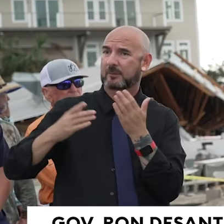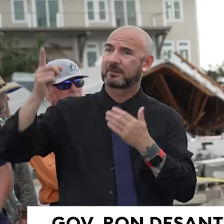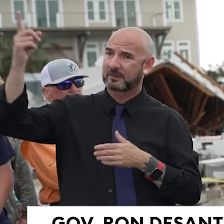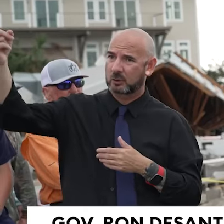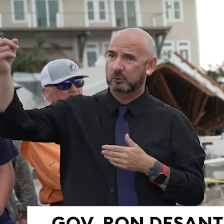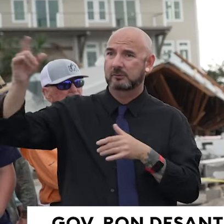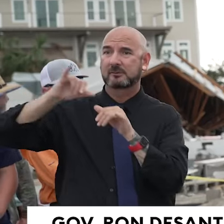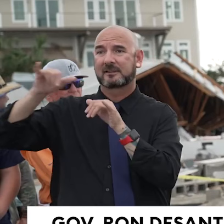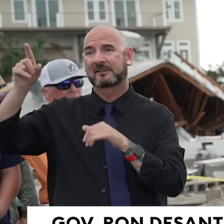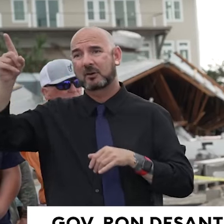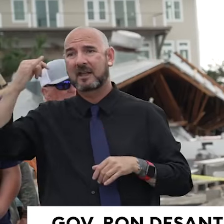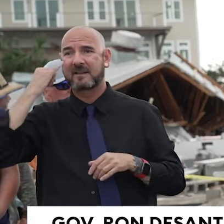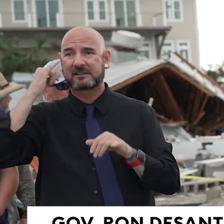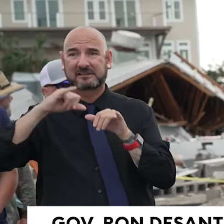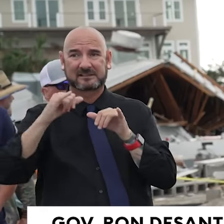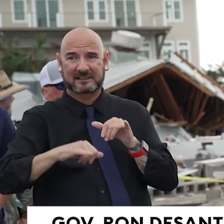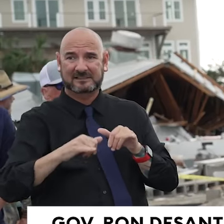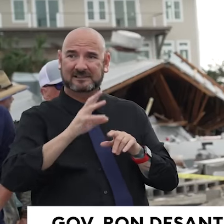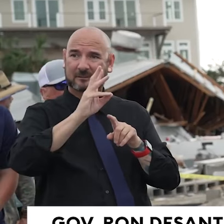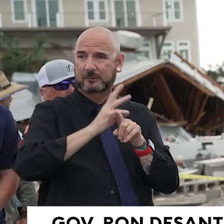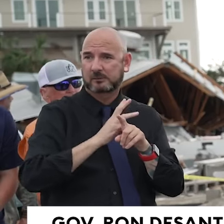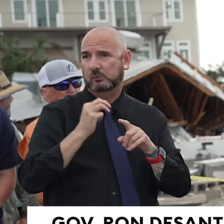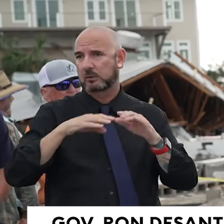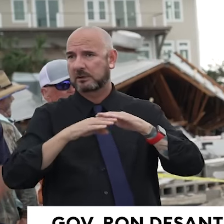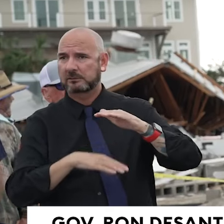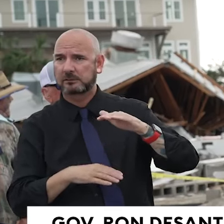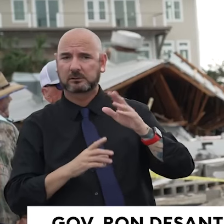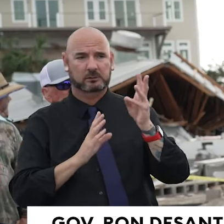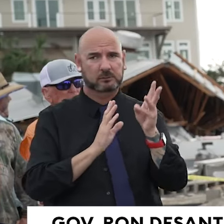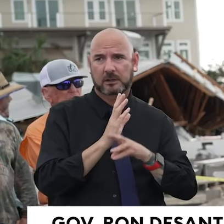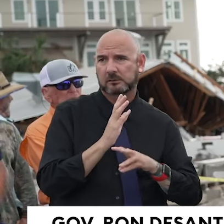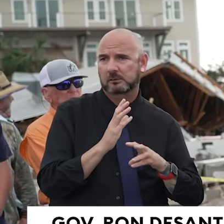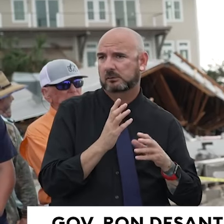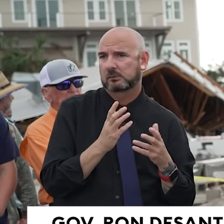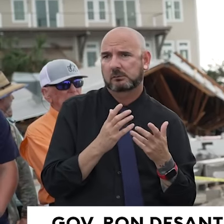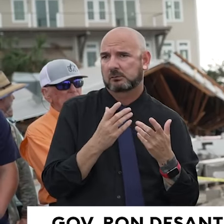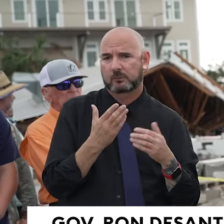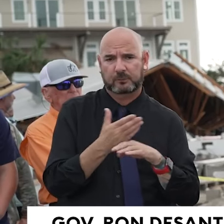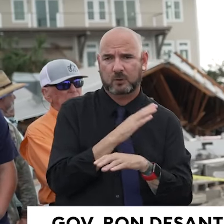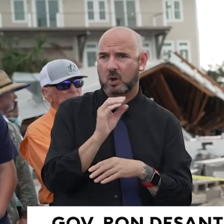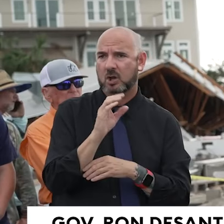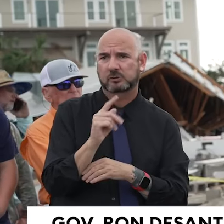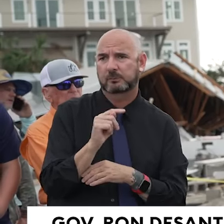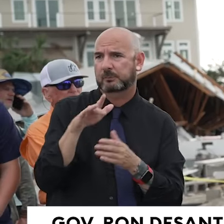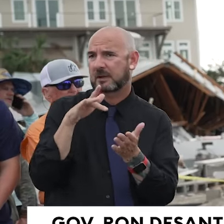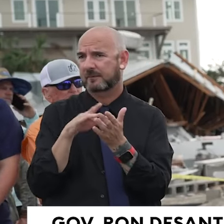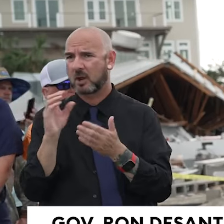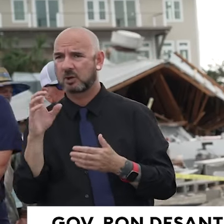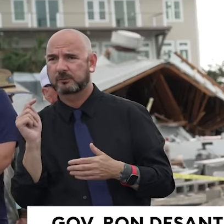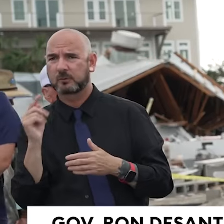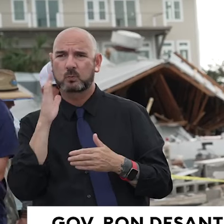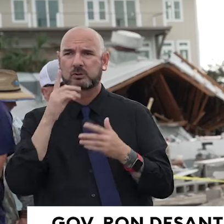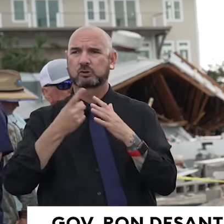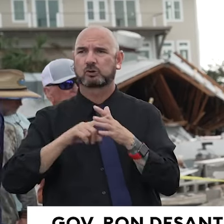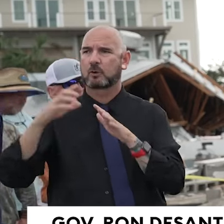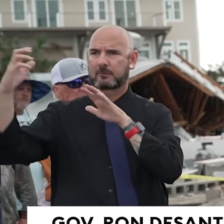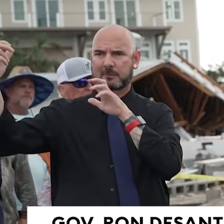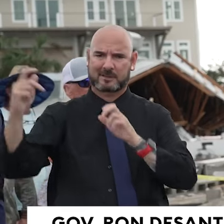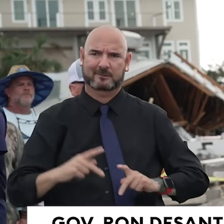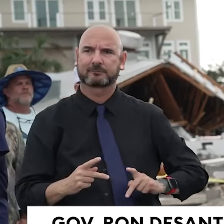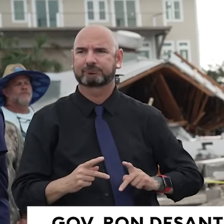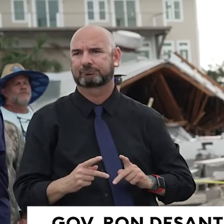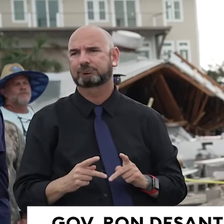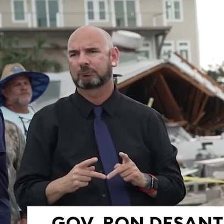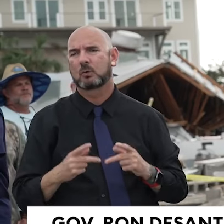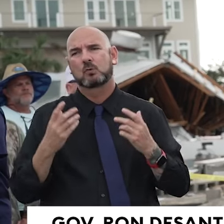If they stay 6 months or less than 6 months, usually by October, mid-October is when they start coming back. So a lot of them would want